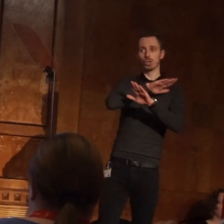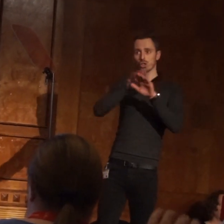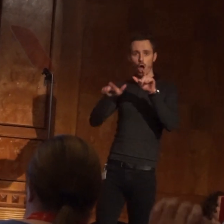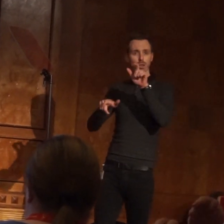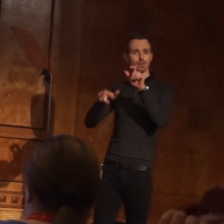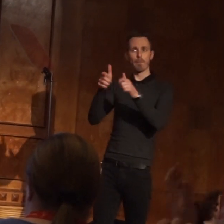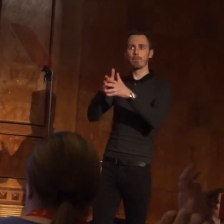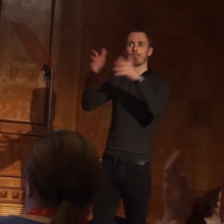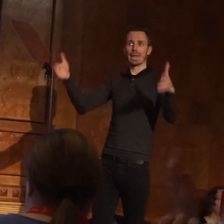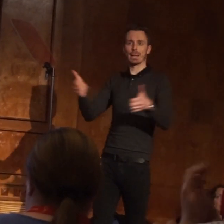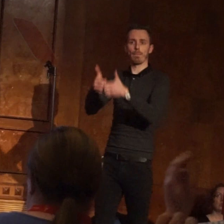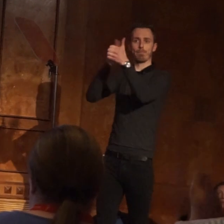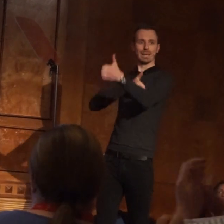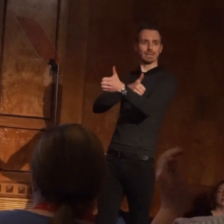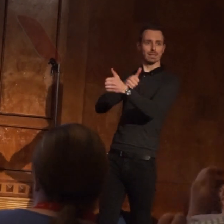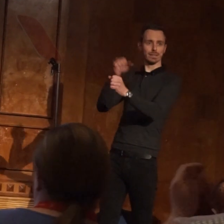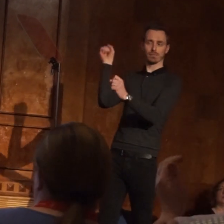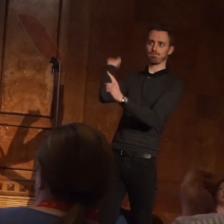core.